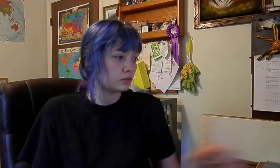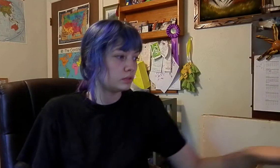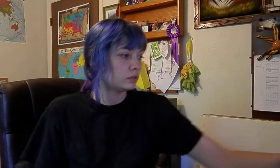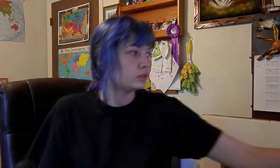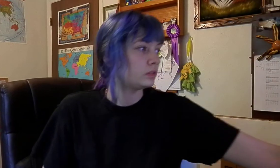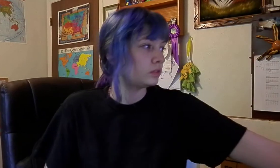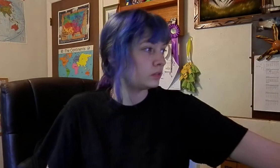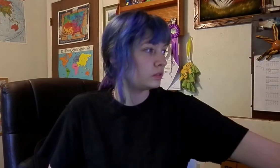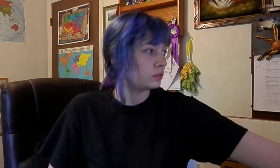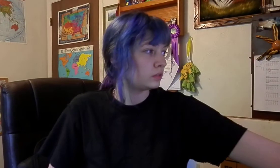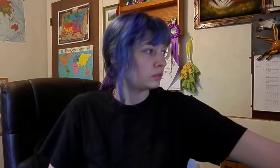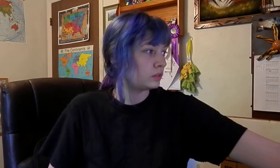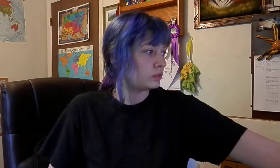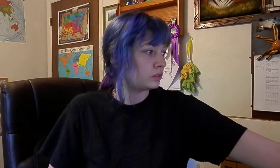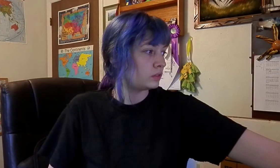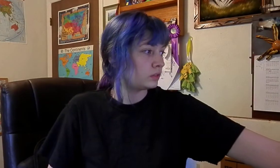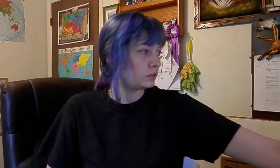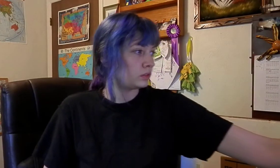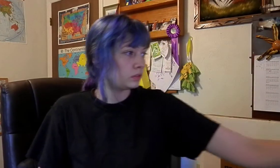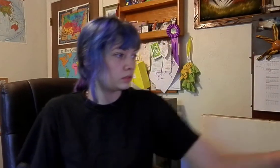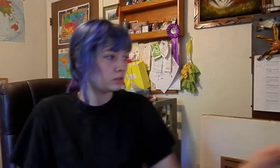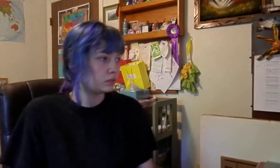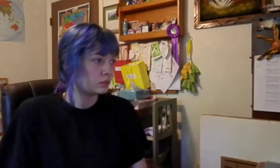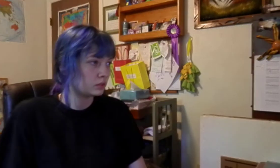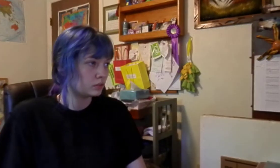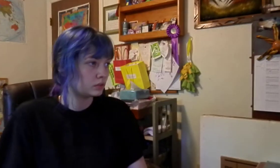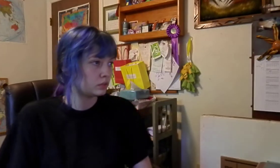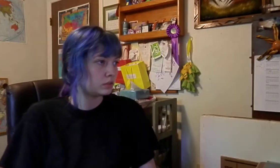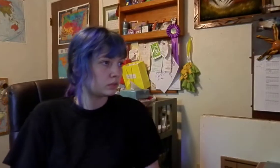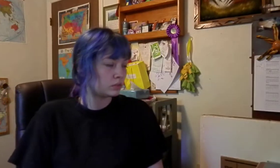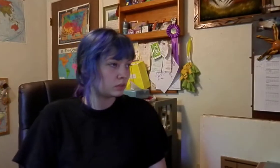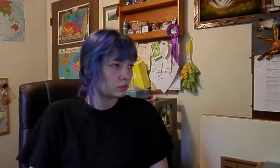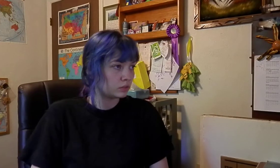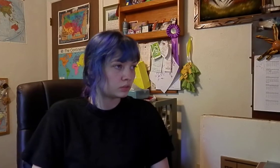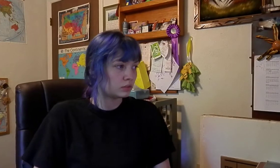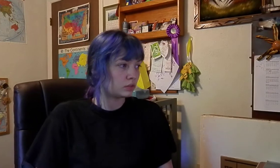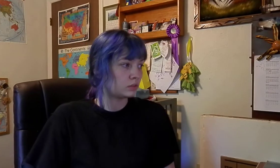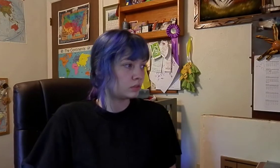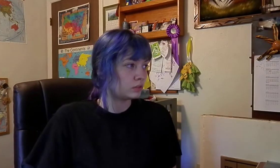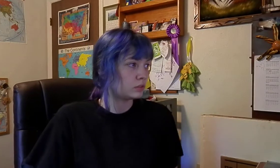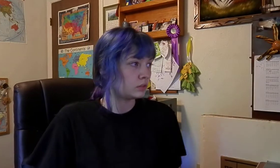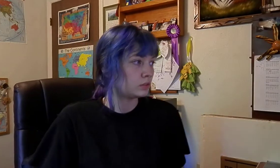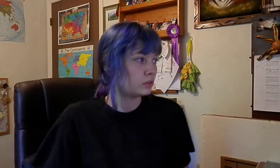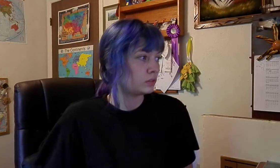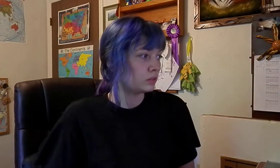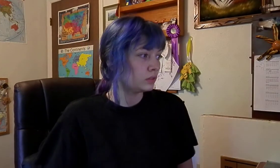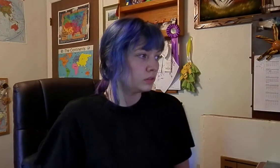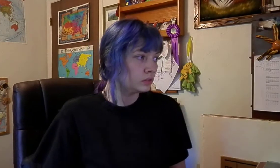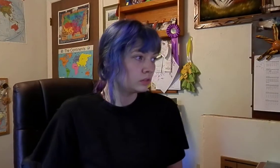and do that individually. Raise your hand when you're finished. You feel like you've built your number and you're